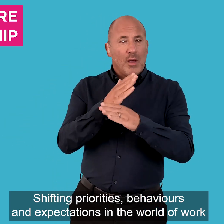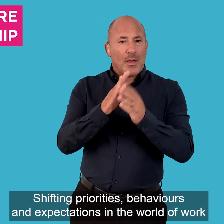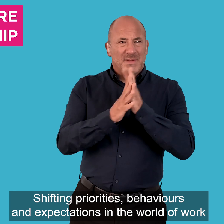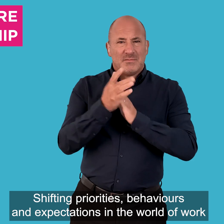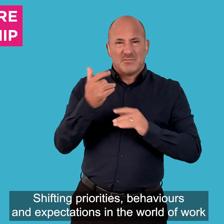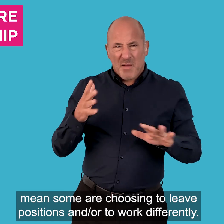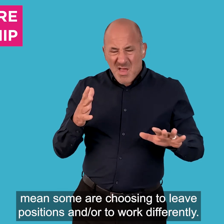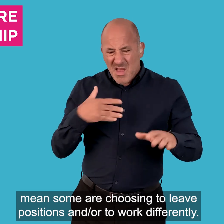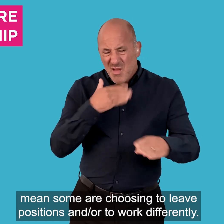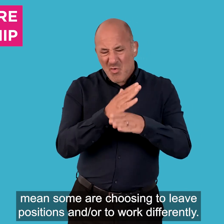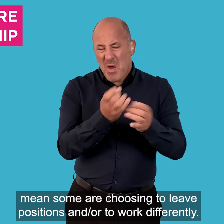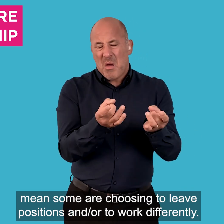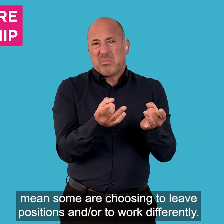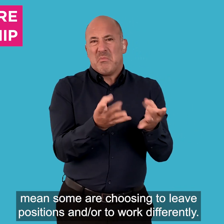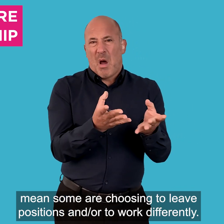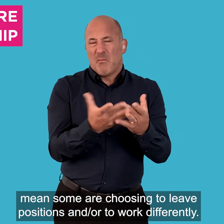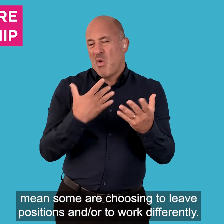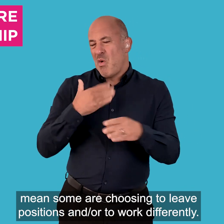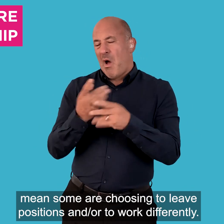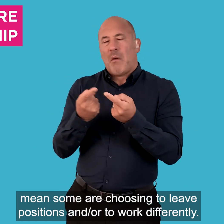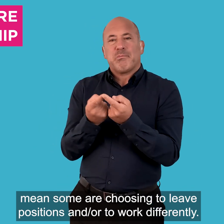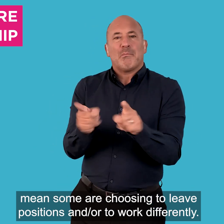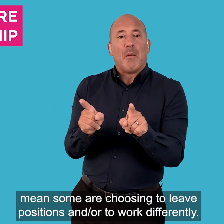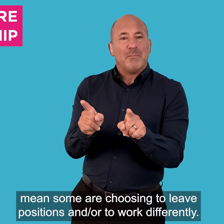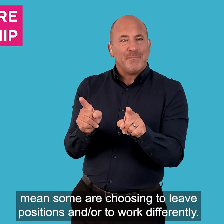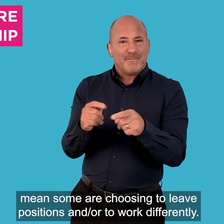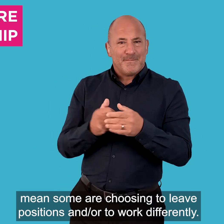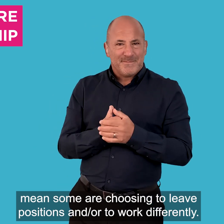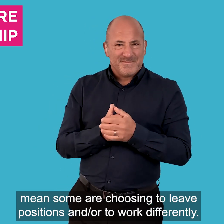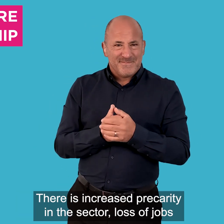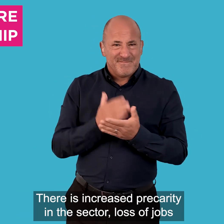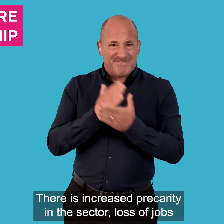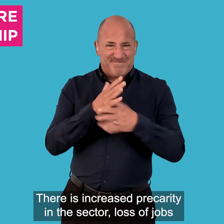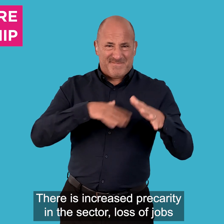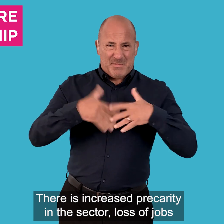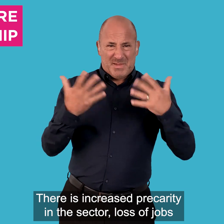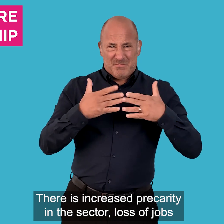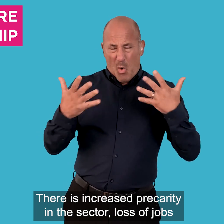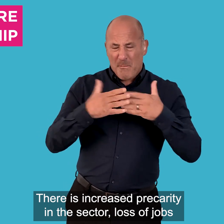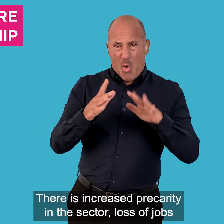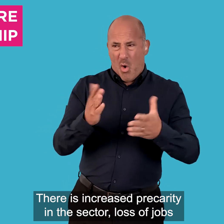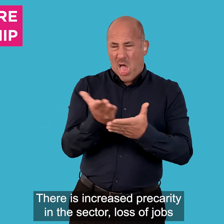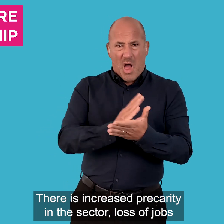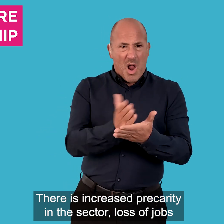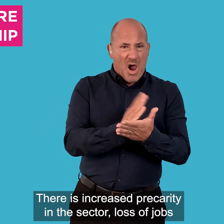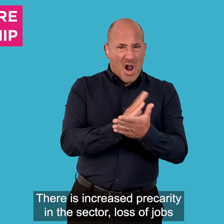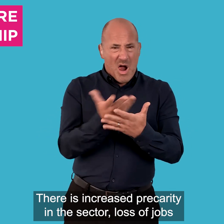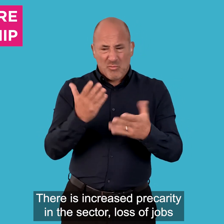the world of work mean some are choosing to leave positions and/or to work differently. There is increased precarity